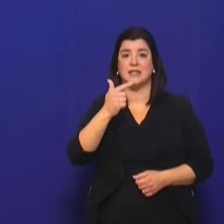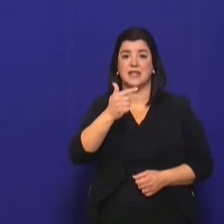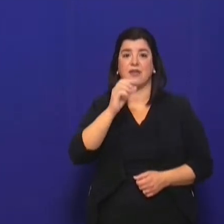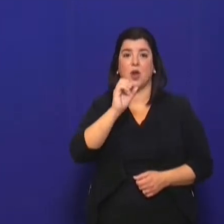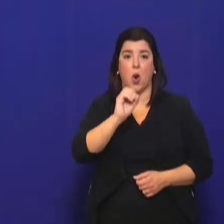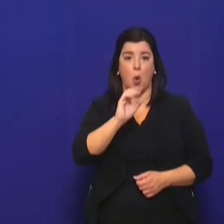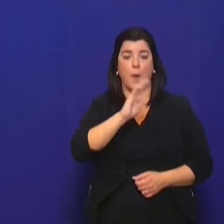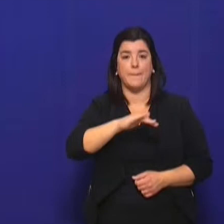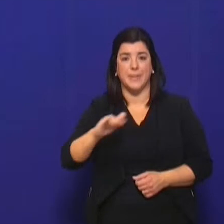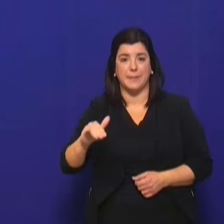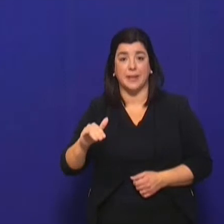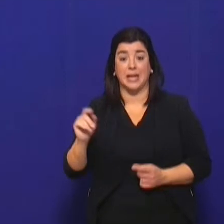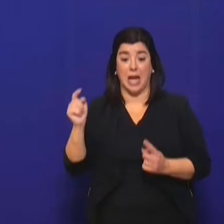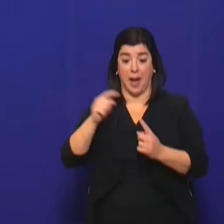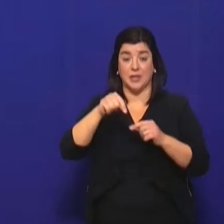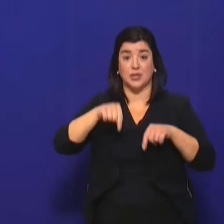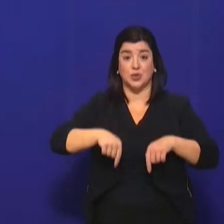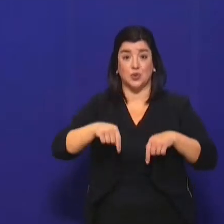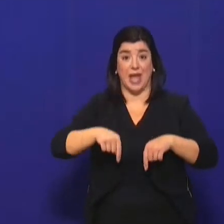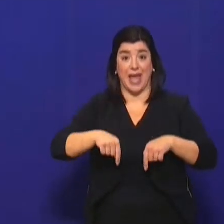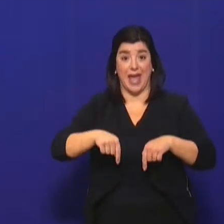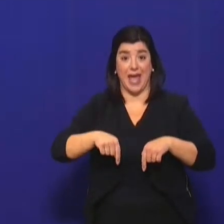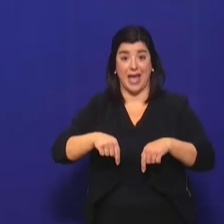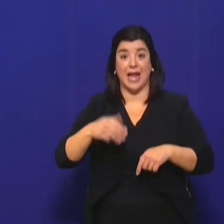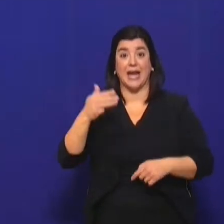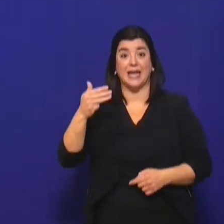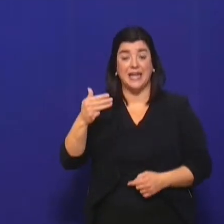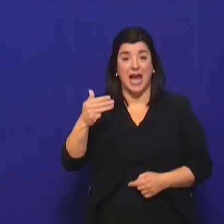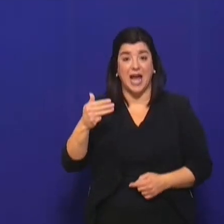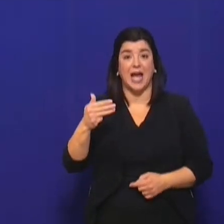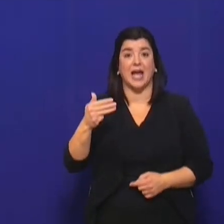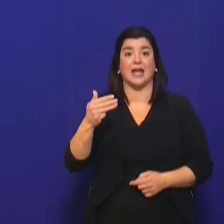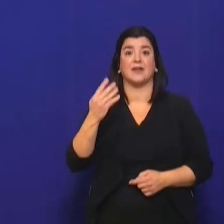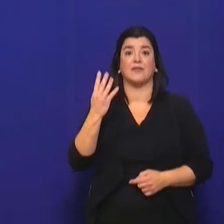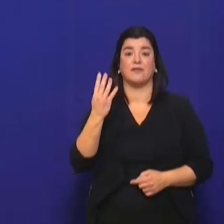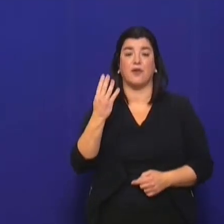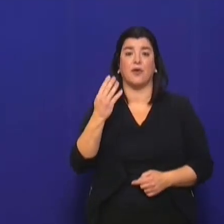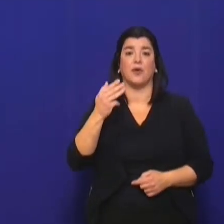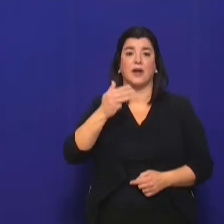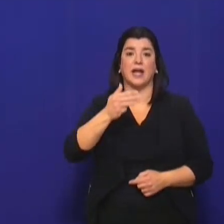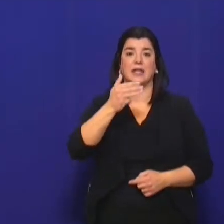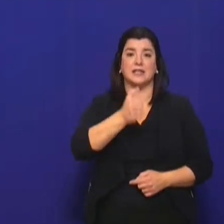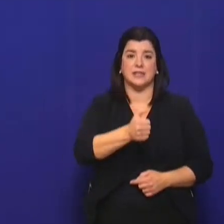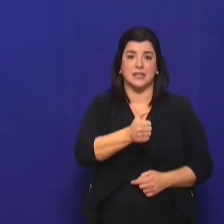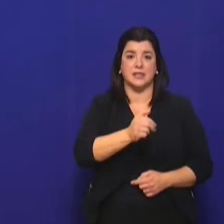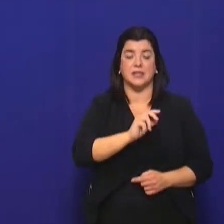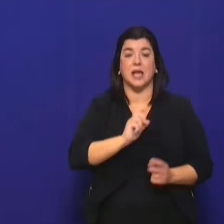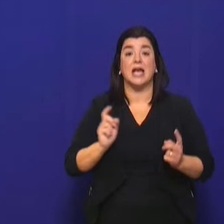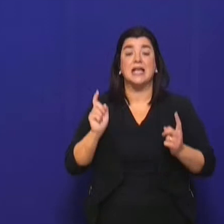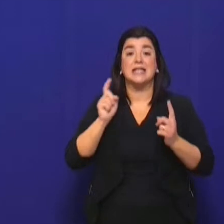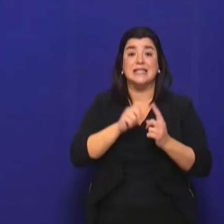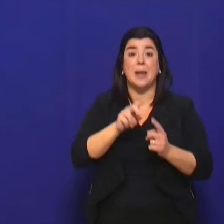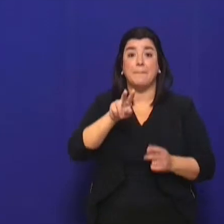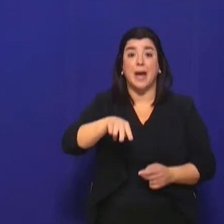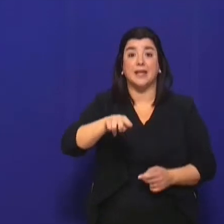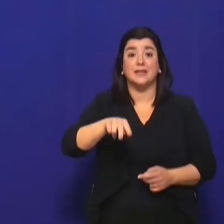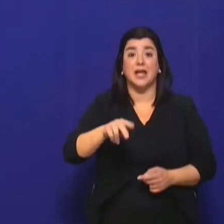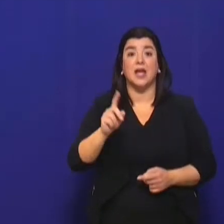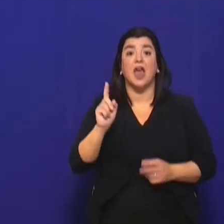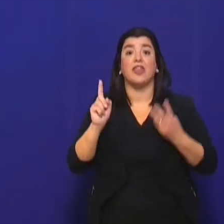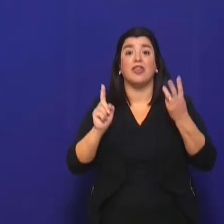4,870. Up to today, we'll be vaccinating 9,496, and the projected up to next Monday